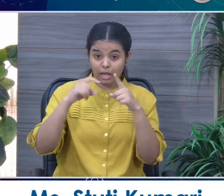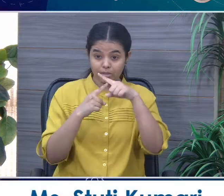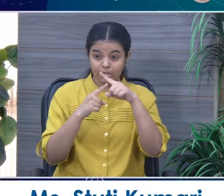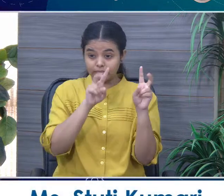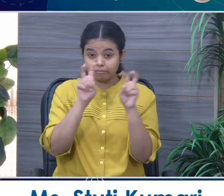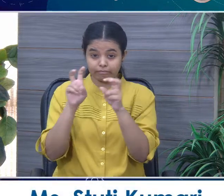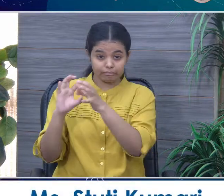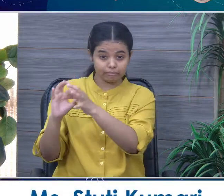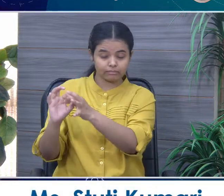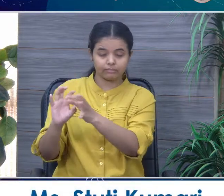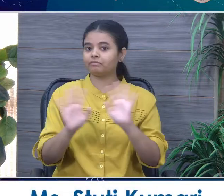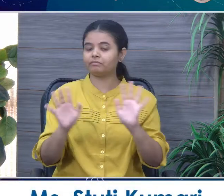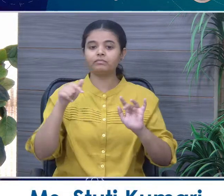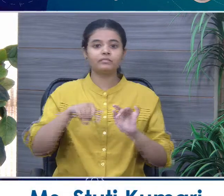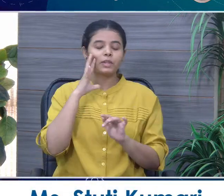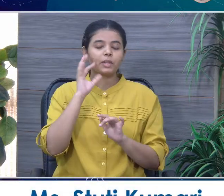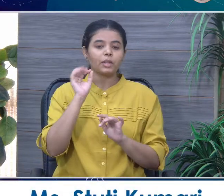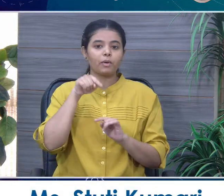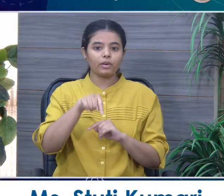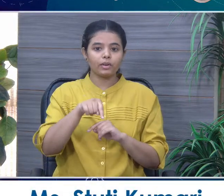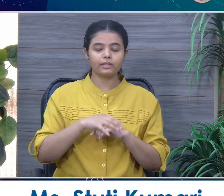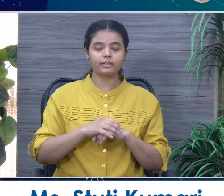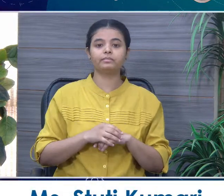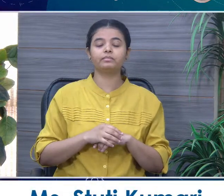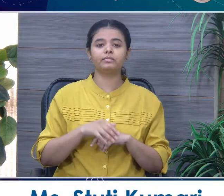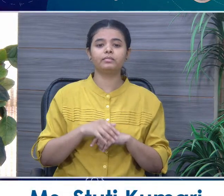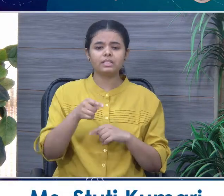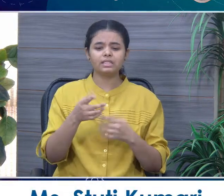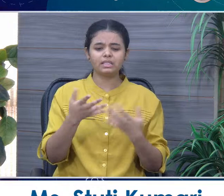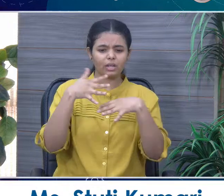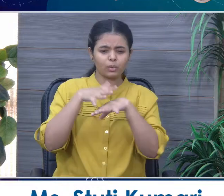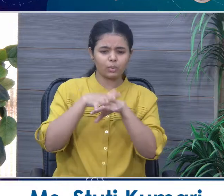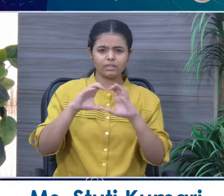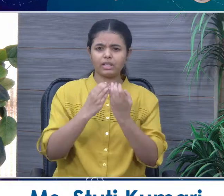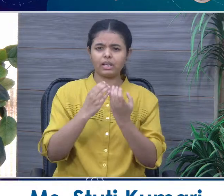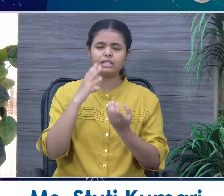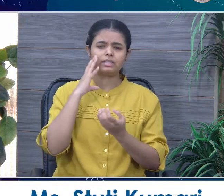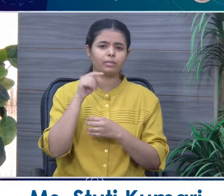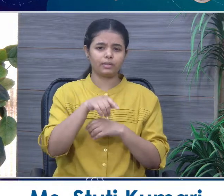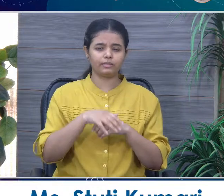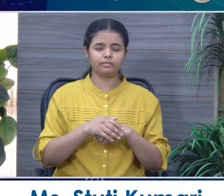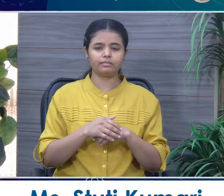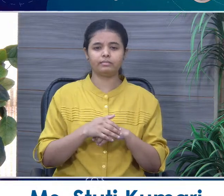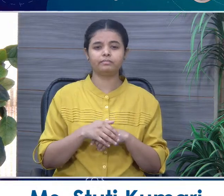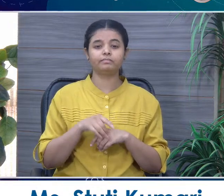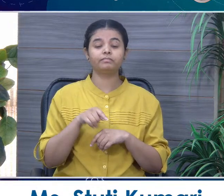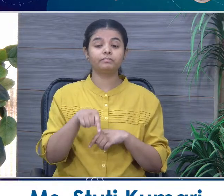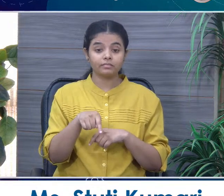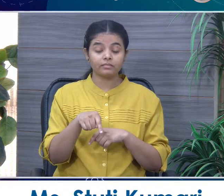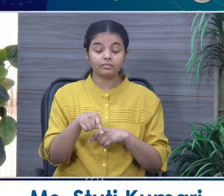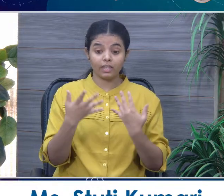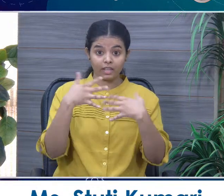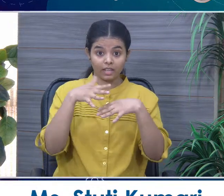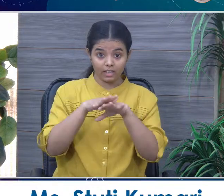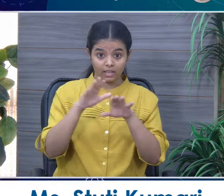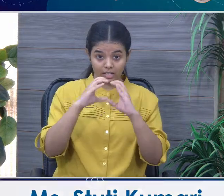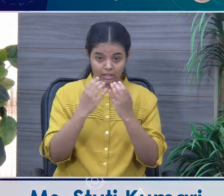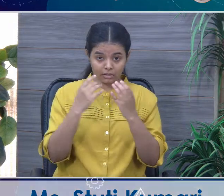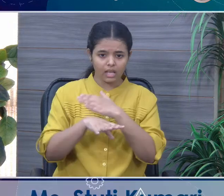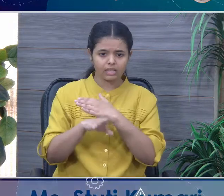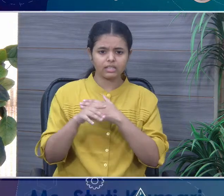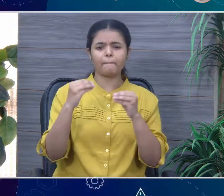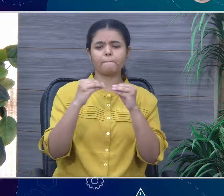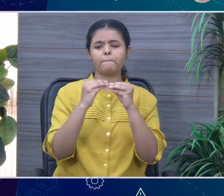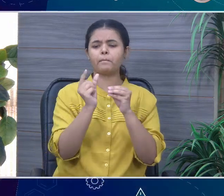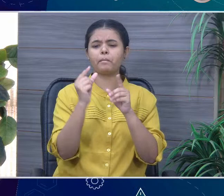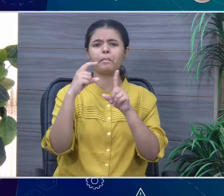based on the importance of buddy system in inclusive class. Now, to understand what is a buddy system, let